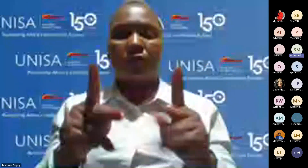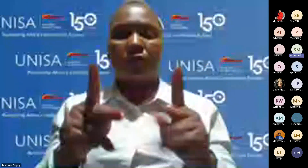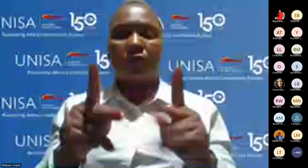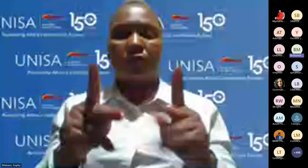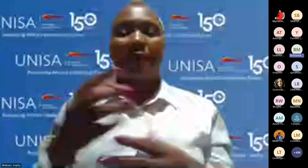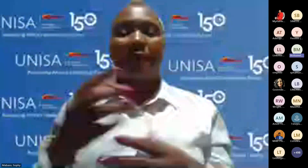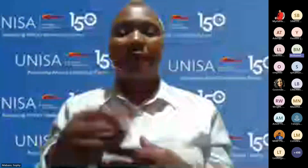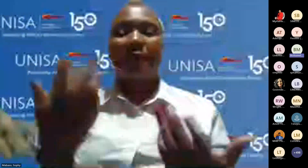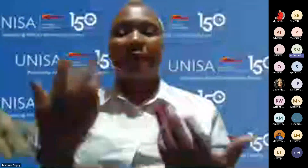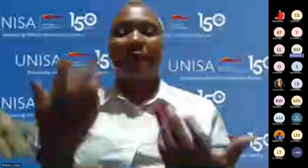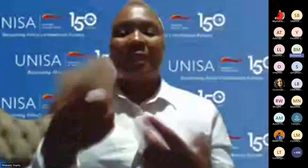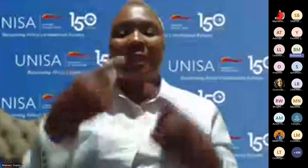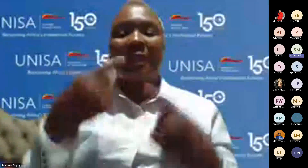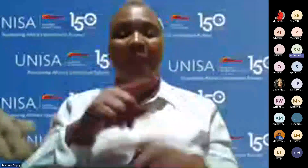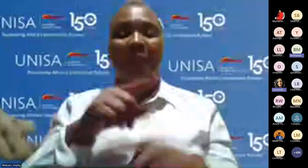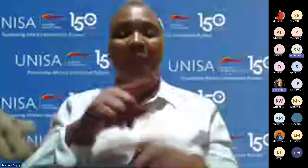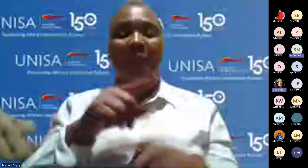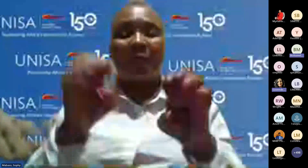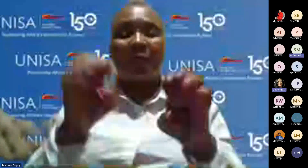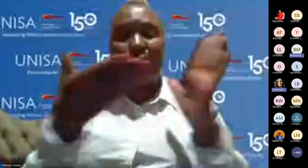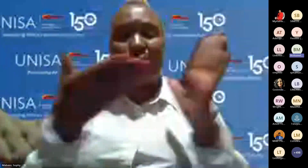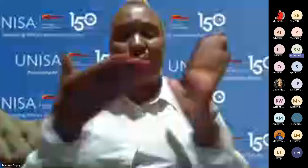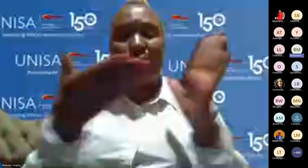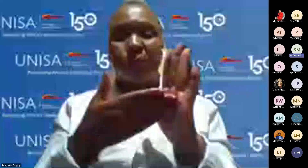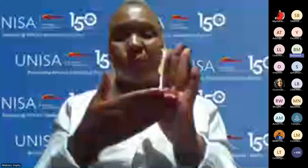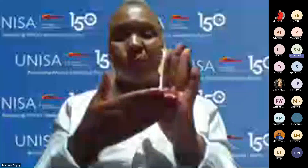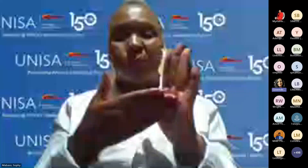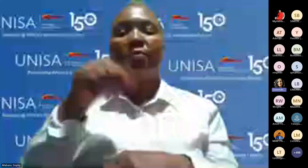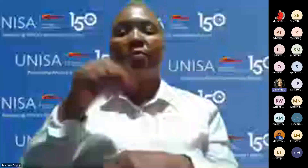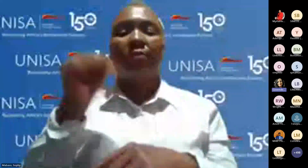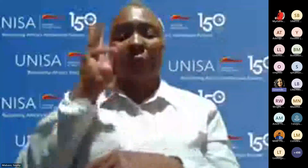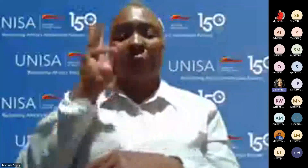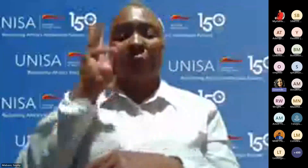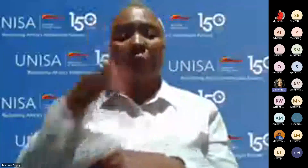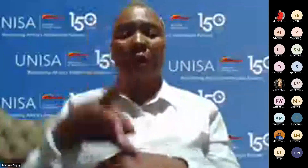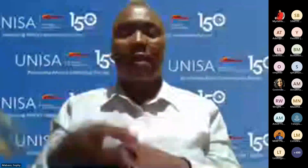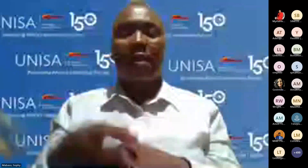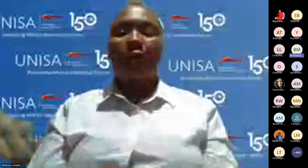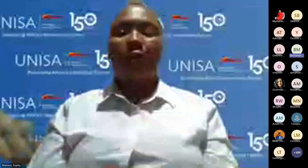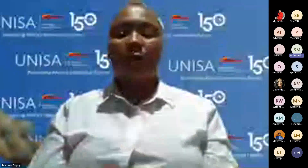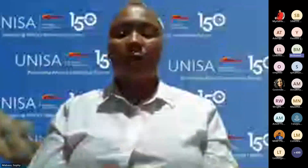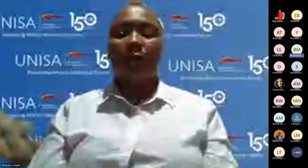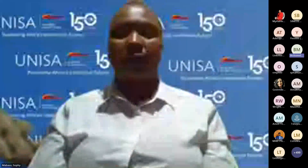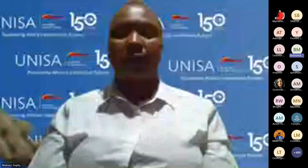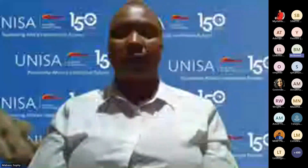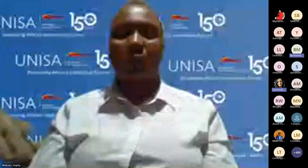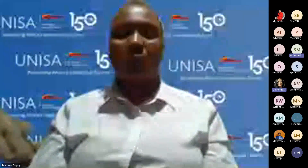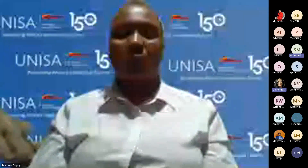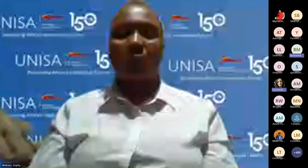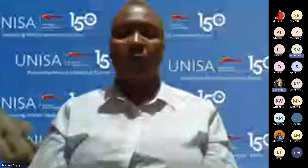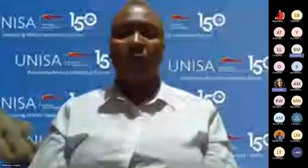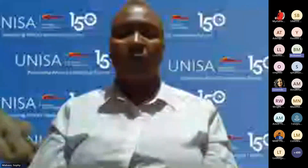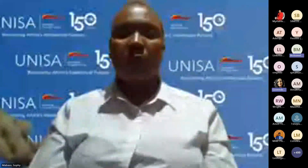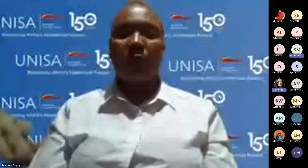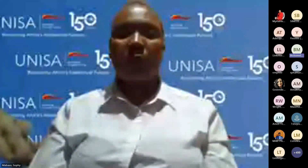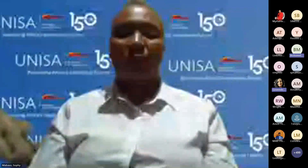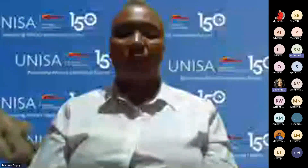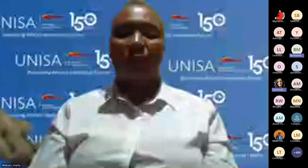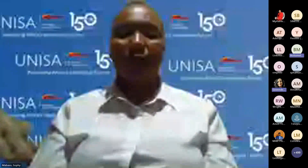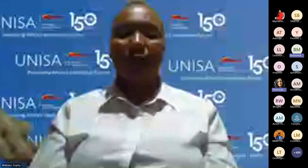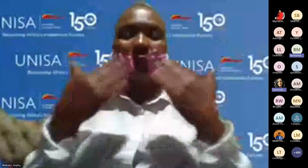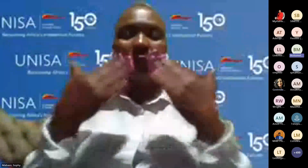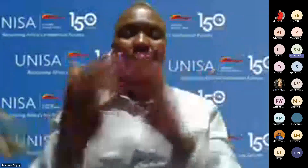declaration in our exams, or Yes. there isn't any? Yes, there is. Yes, there is. Okay. Yes. Thank you Okay. very